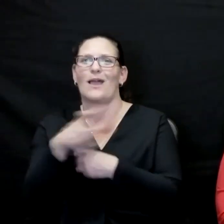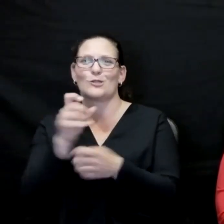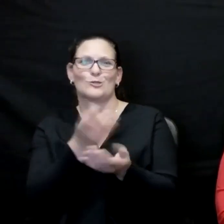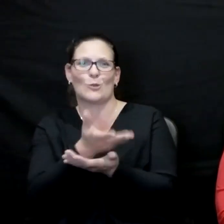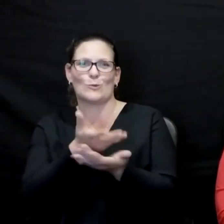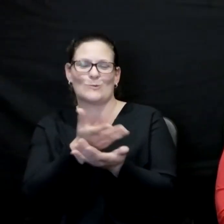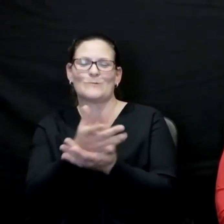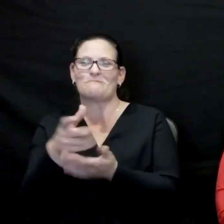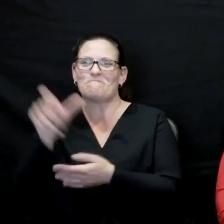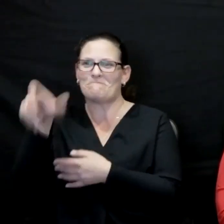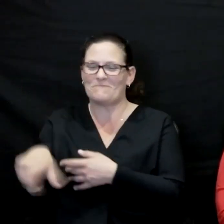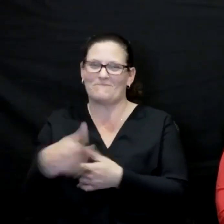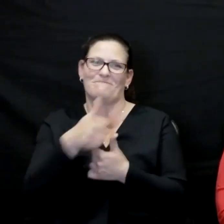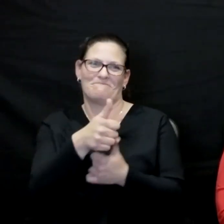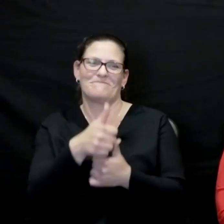Mm-hmm.